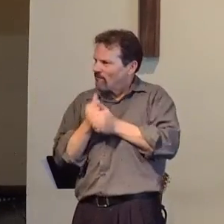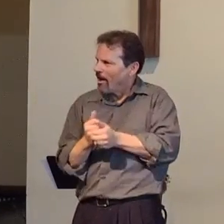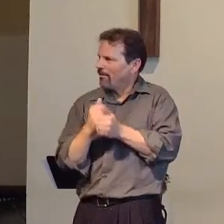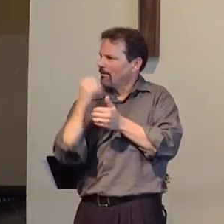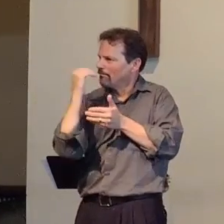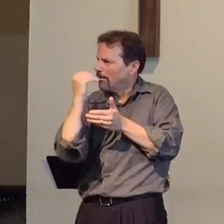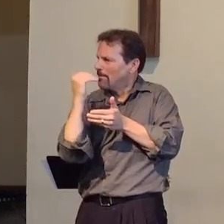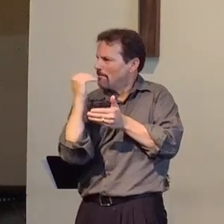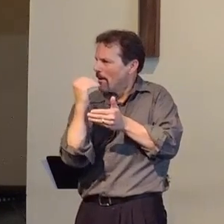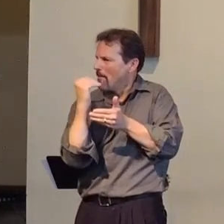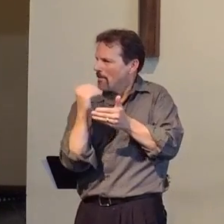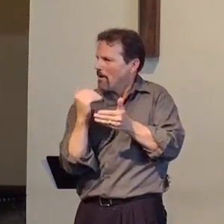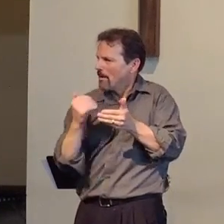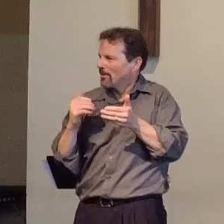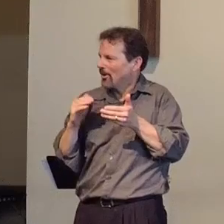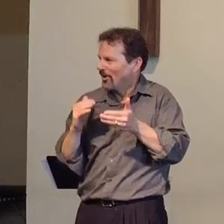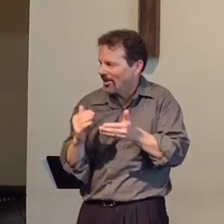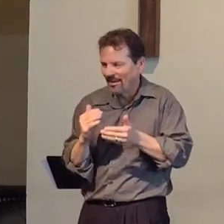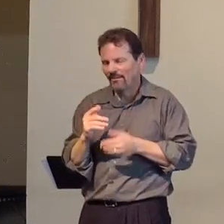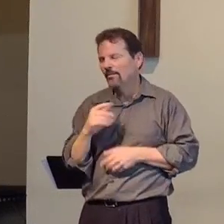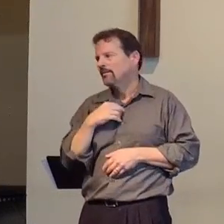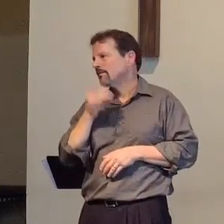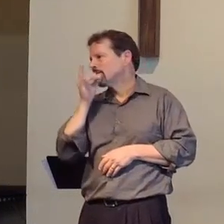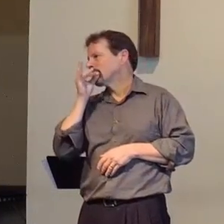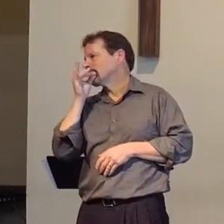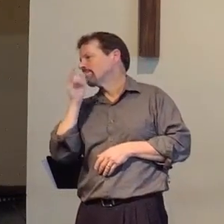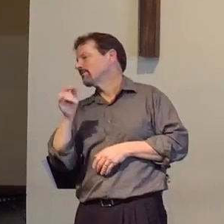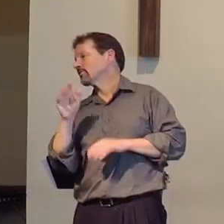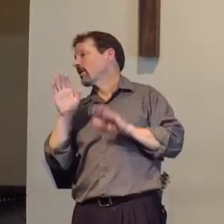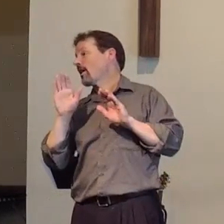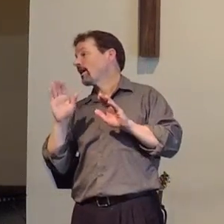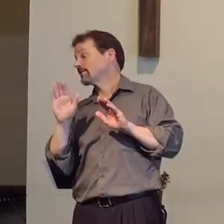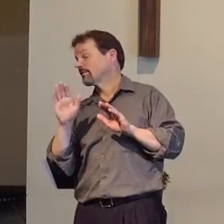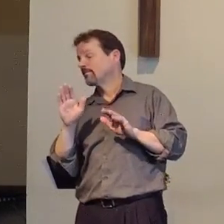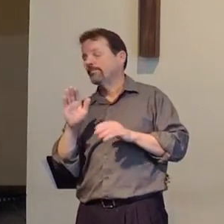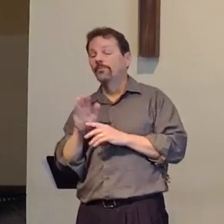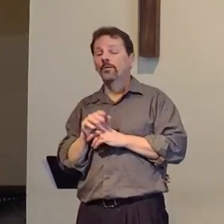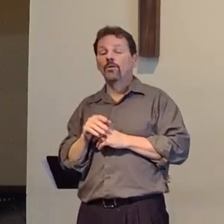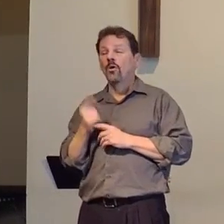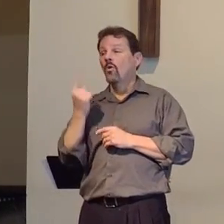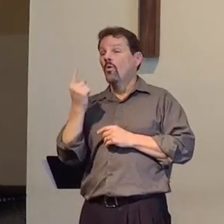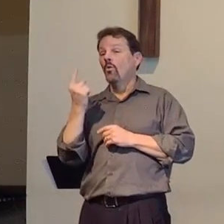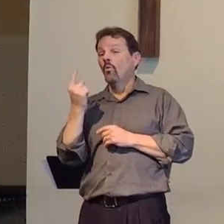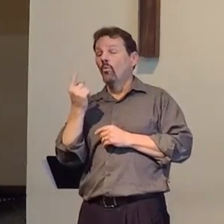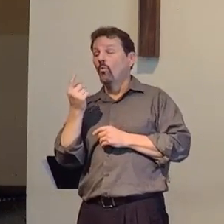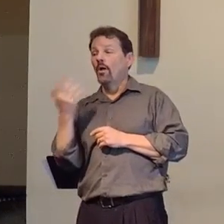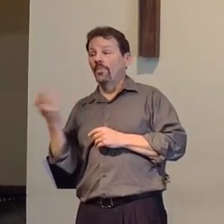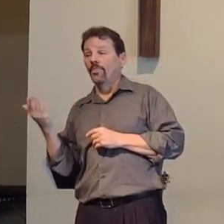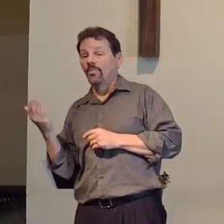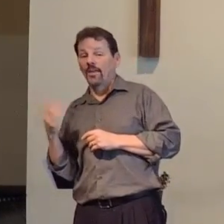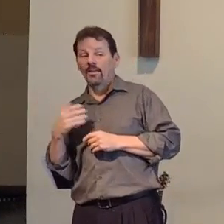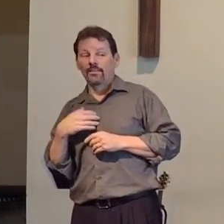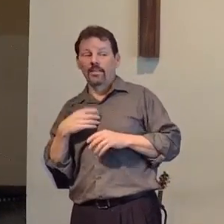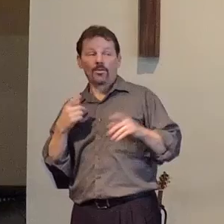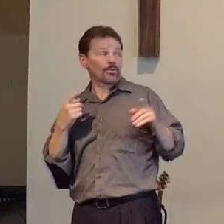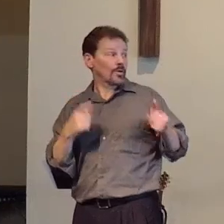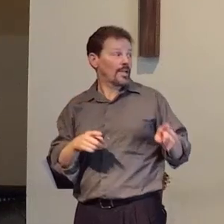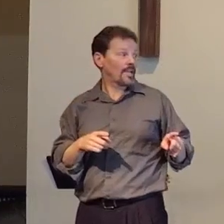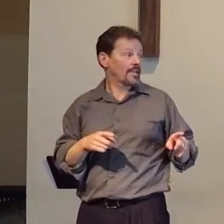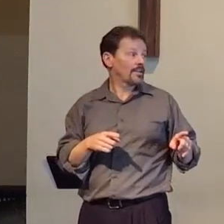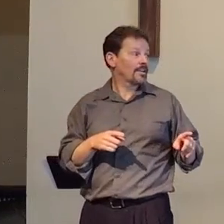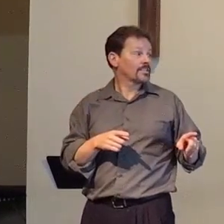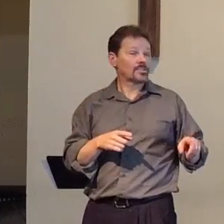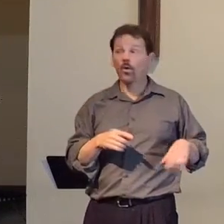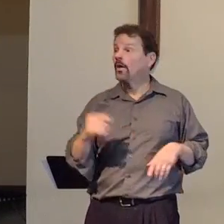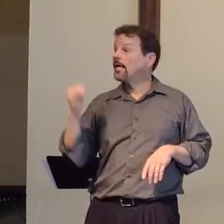the process of making this casserole, and it's awesome. The only thing is that we've kind of had to an agreement, so if anybody in the church needs a meal,